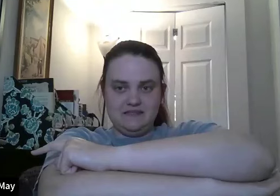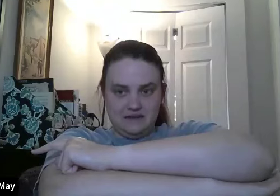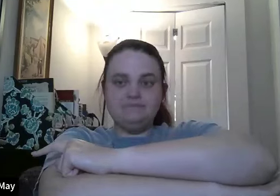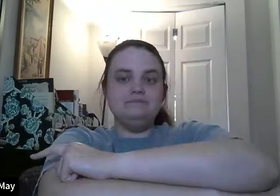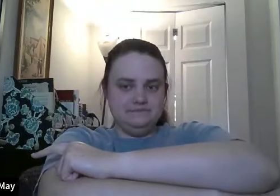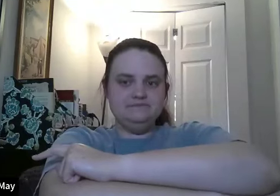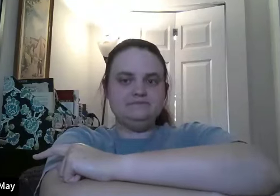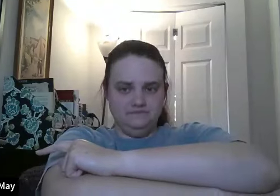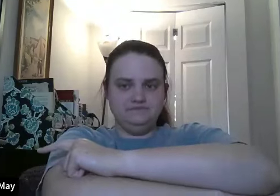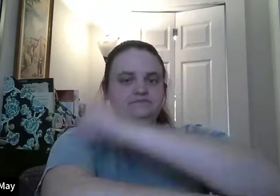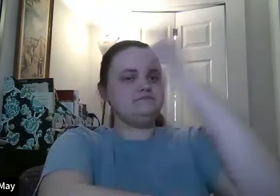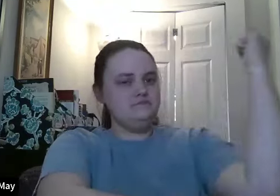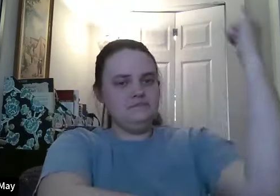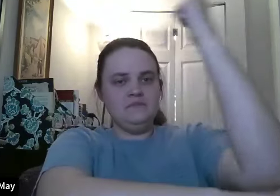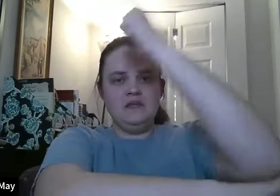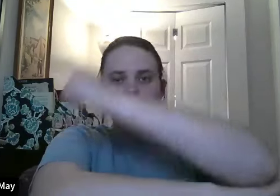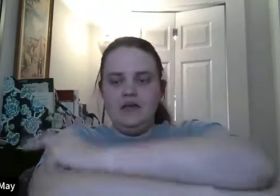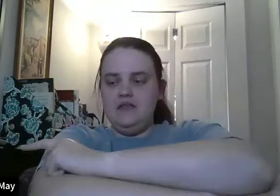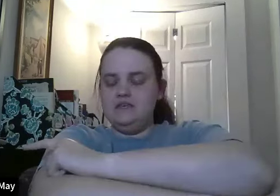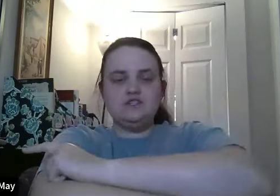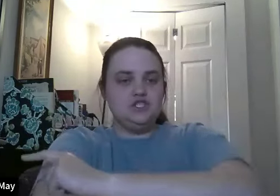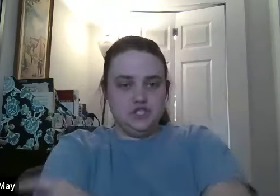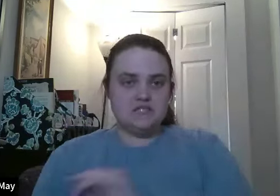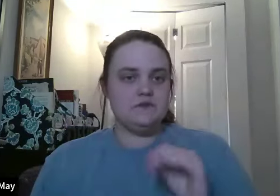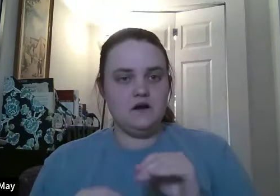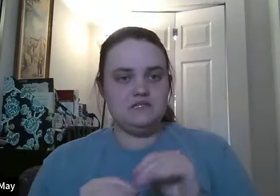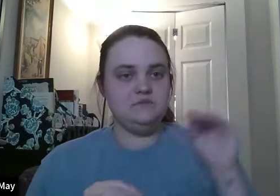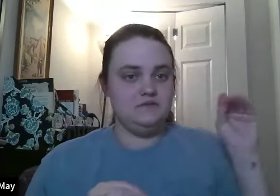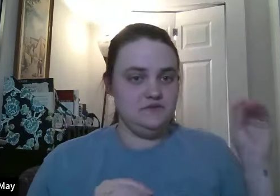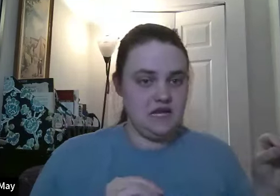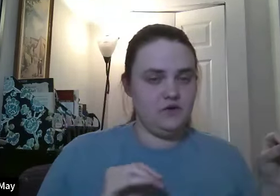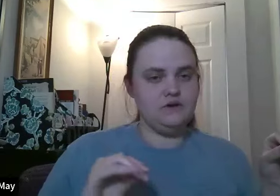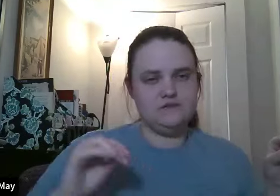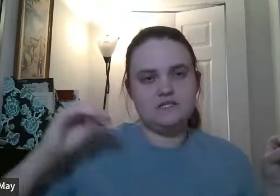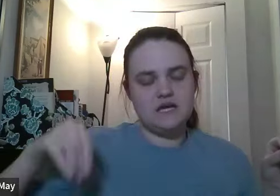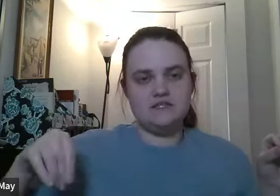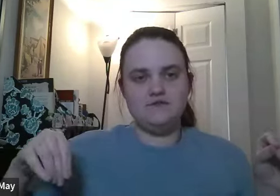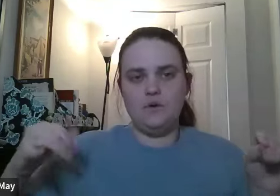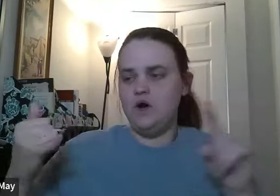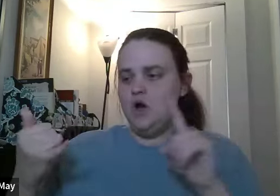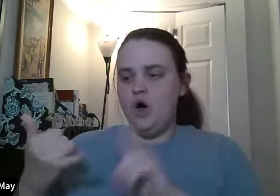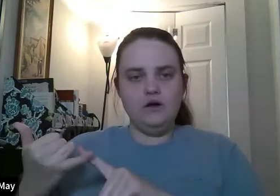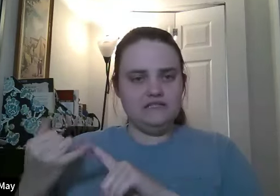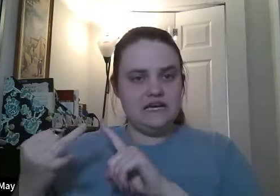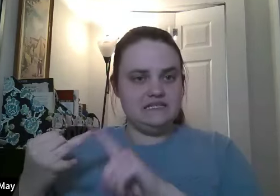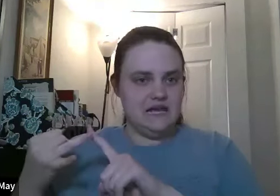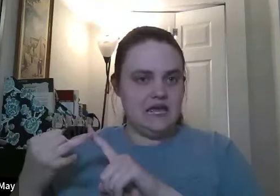Day. And this is just for the concept of day. There are different signs for all day,